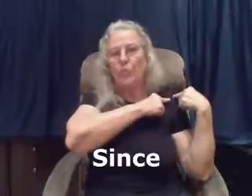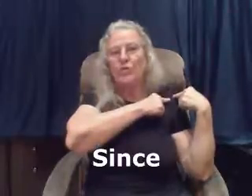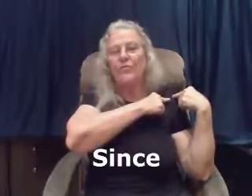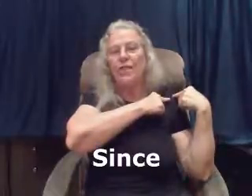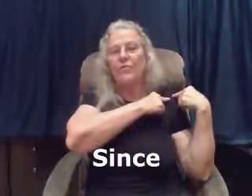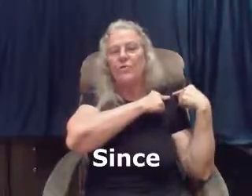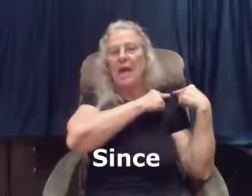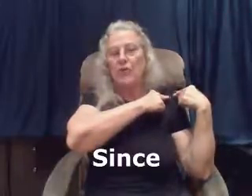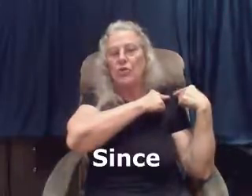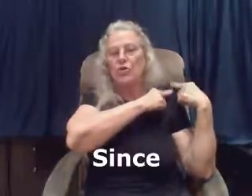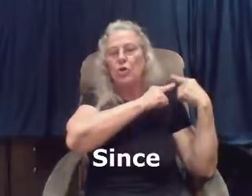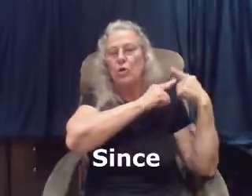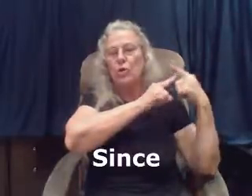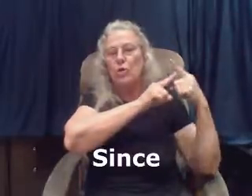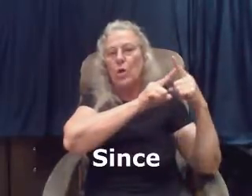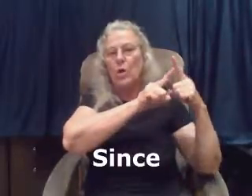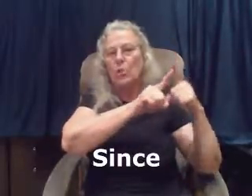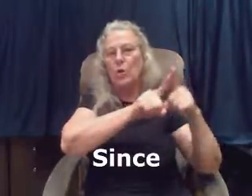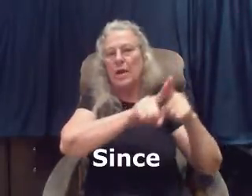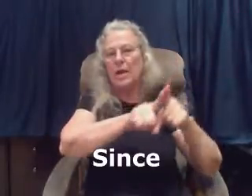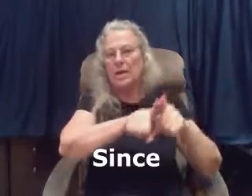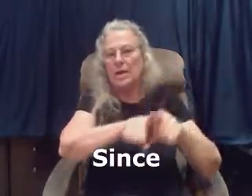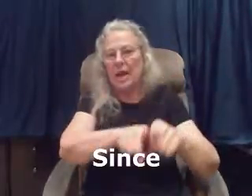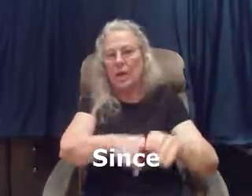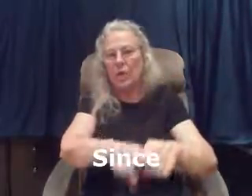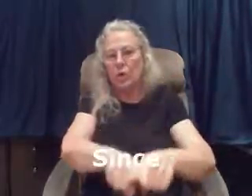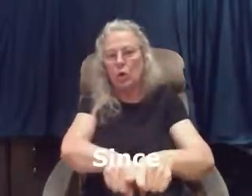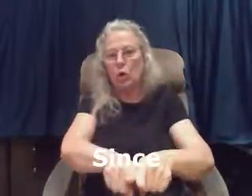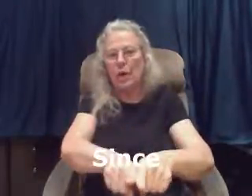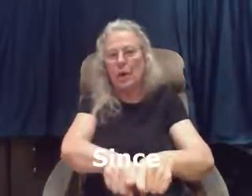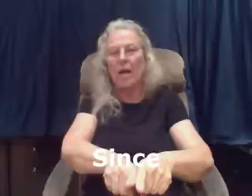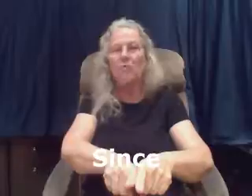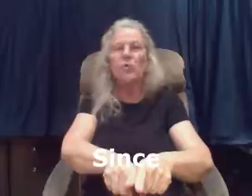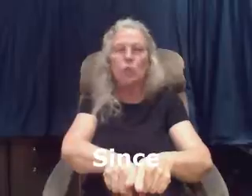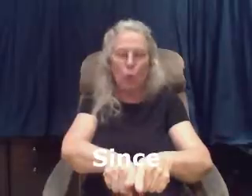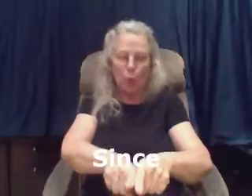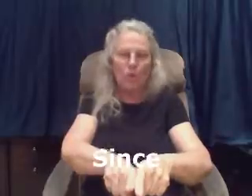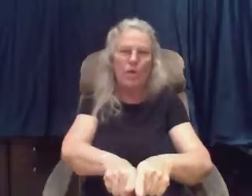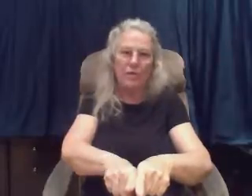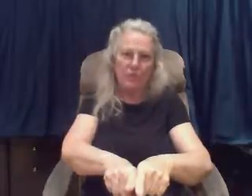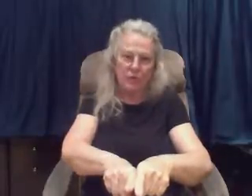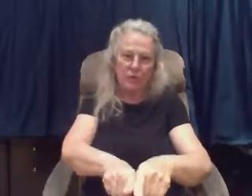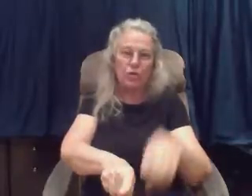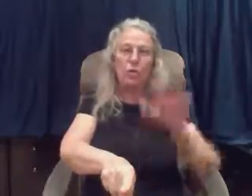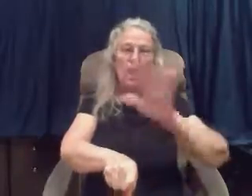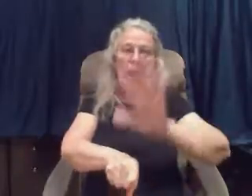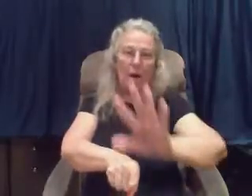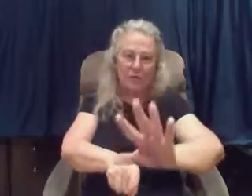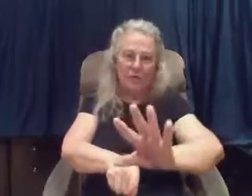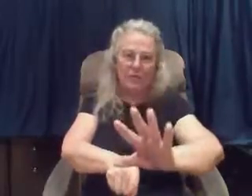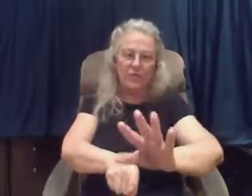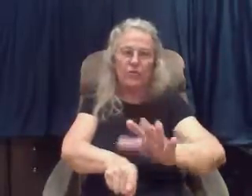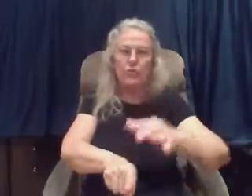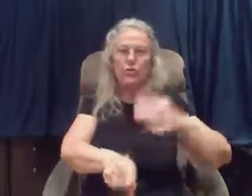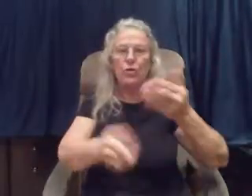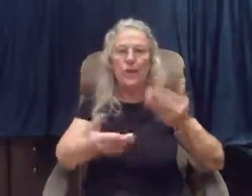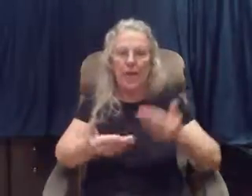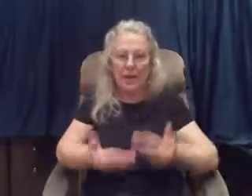pointer fingers at your shoulder, bringing it down, going out toward the future. Out there's the future, here